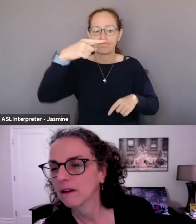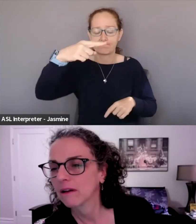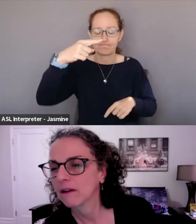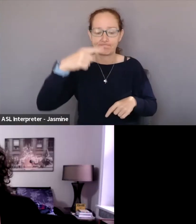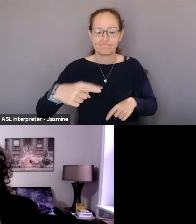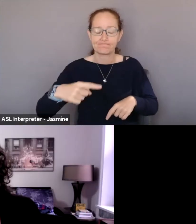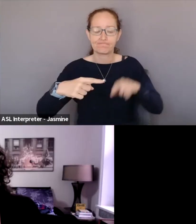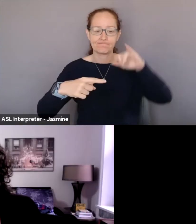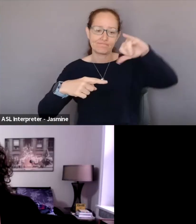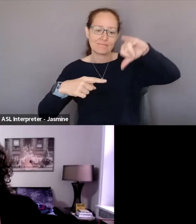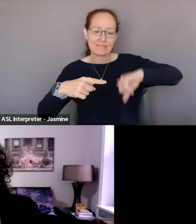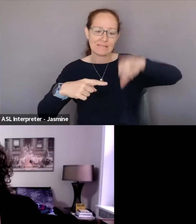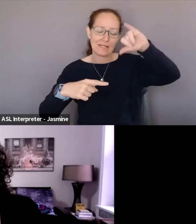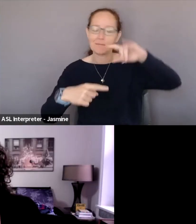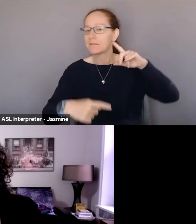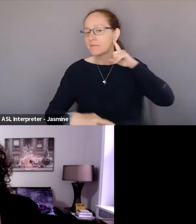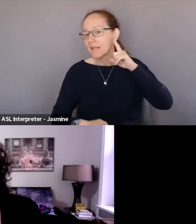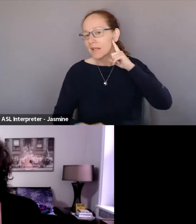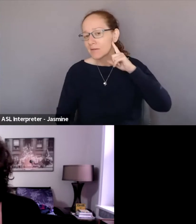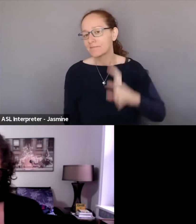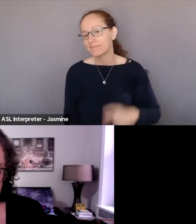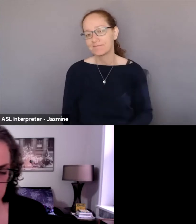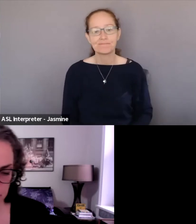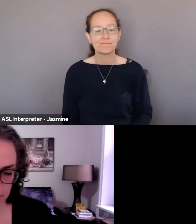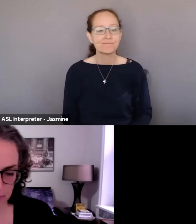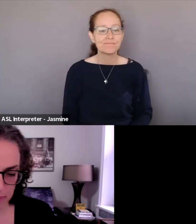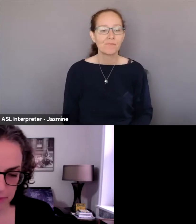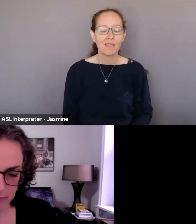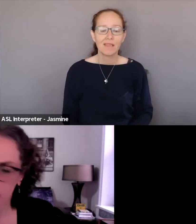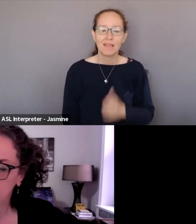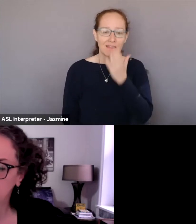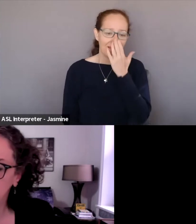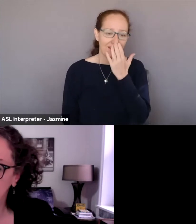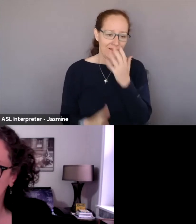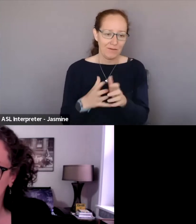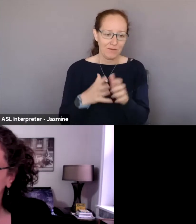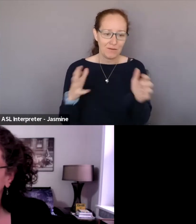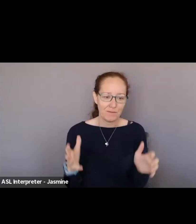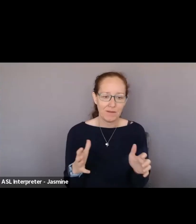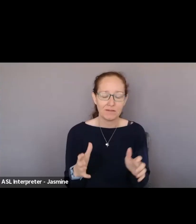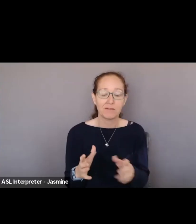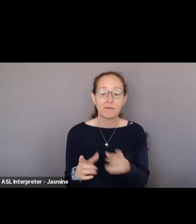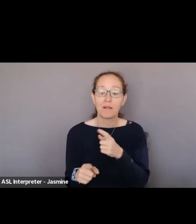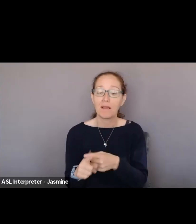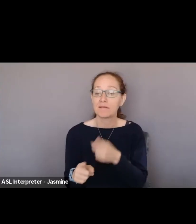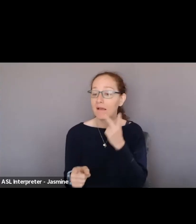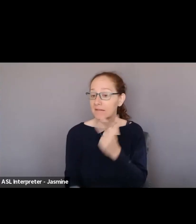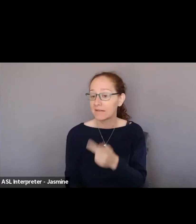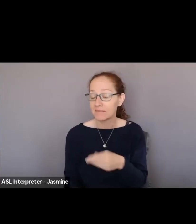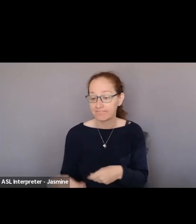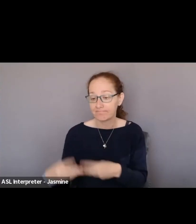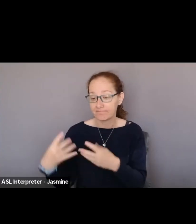much. And I see that, Krista, thank you for putting in the chat. You came up with